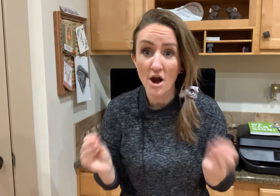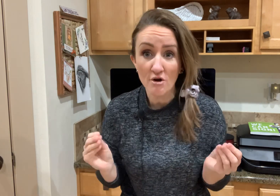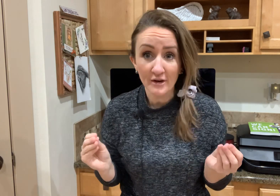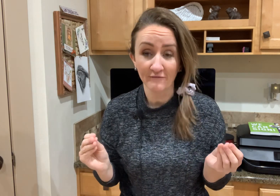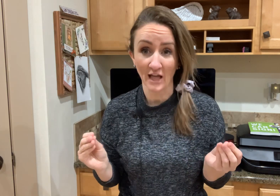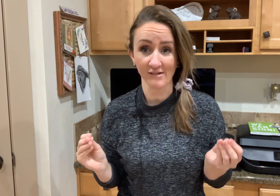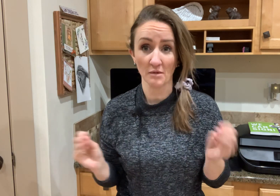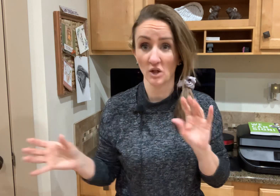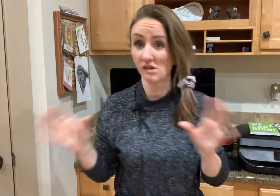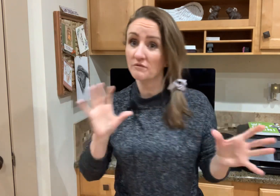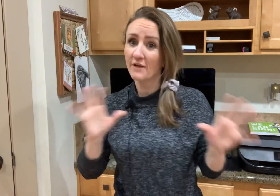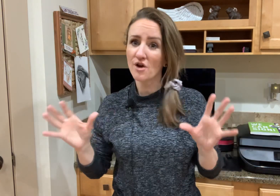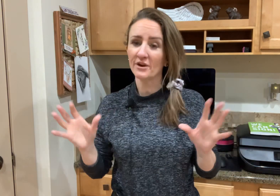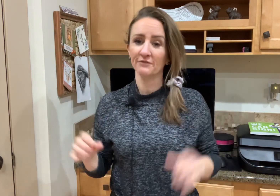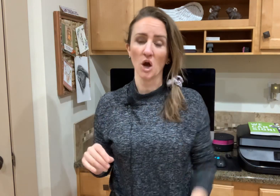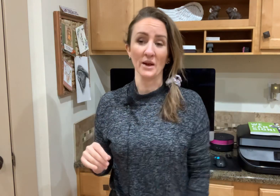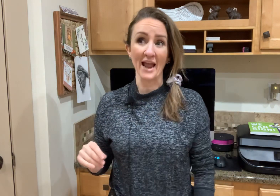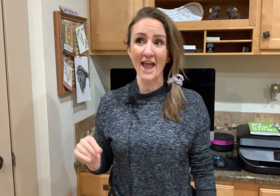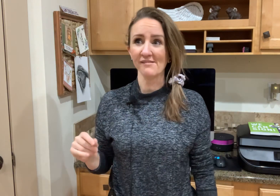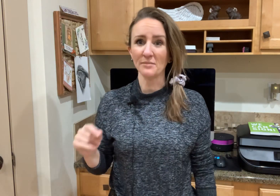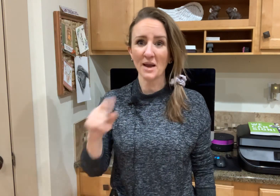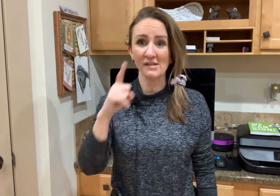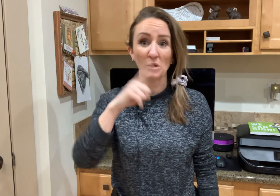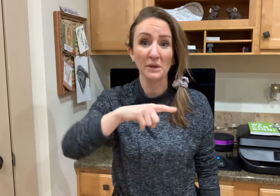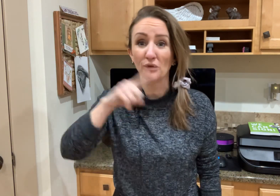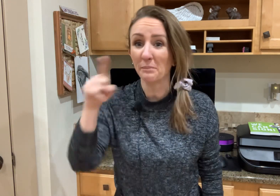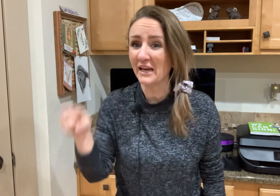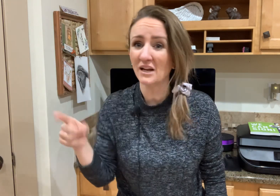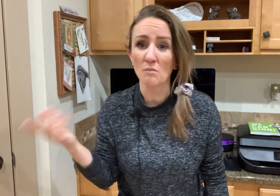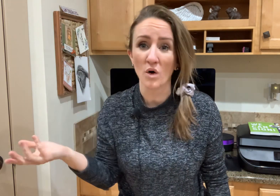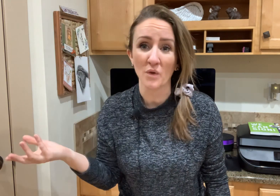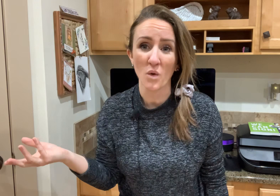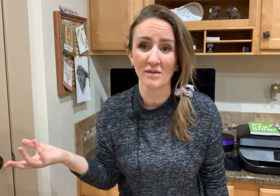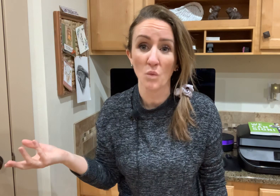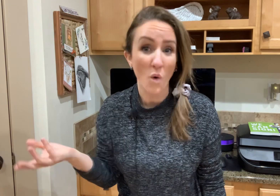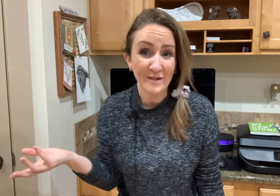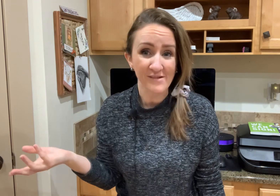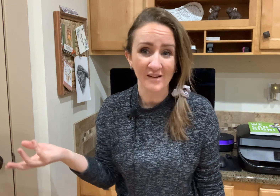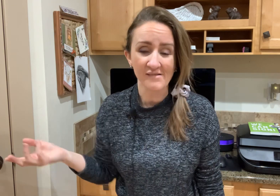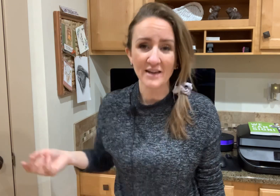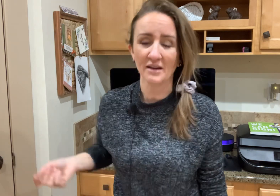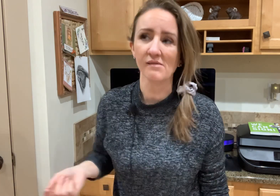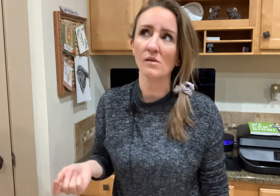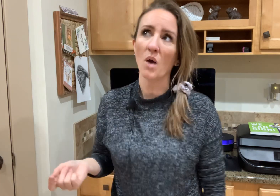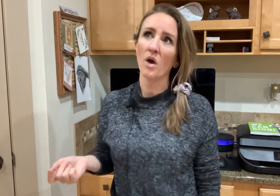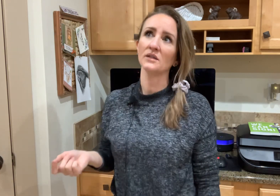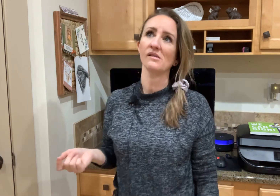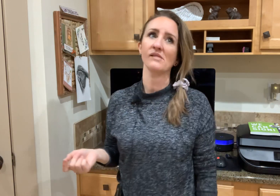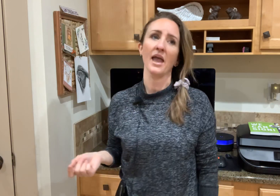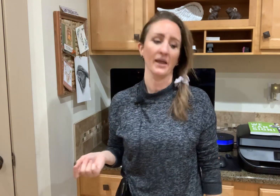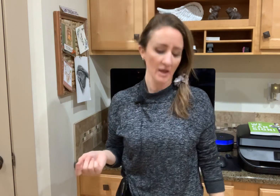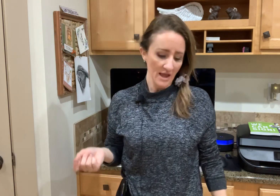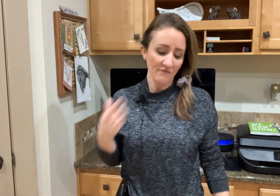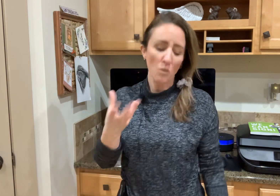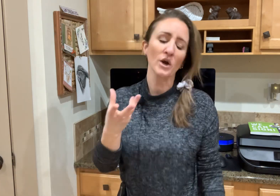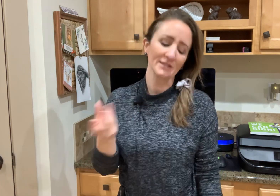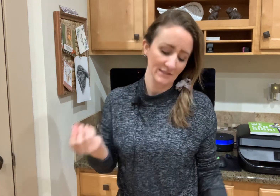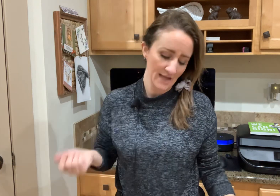very flexible. It's very floating. And sometimes it'll be repeated more than once in a sentence. So I wanted to say, if I wanted to